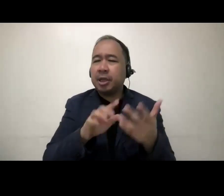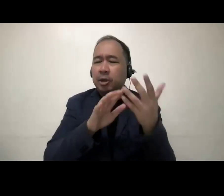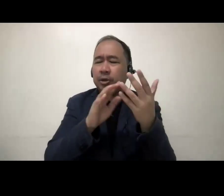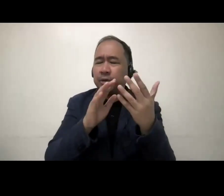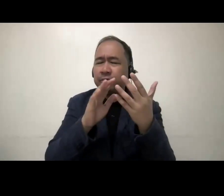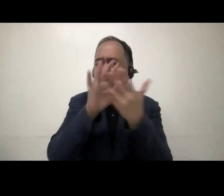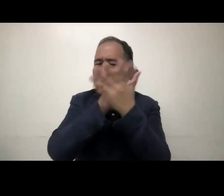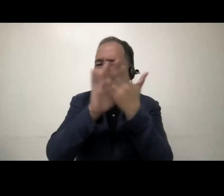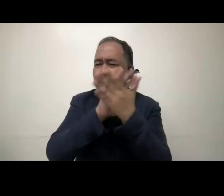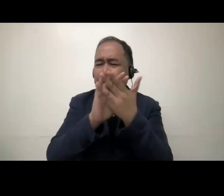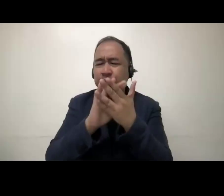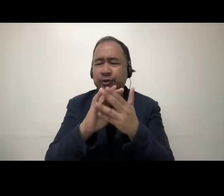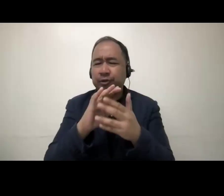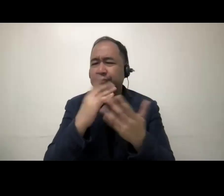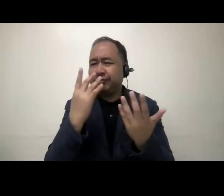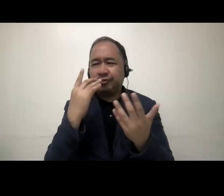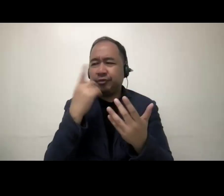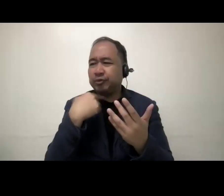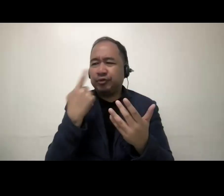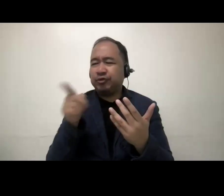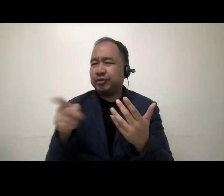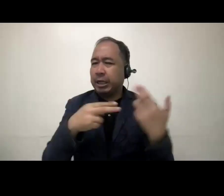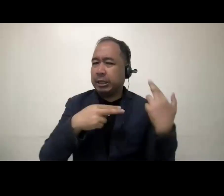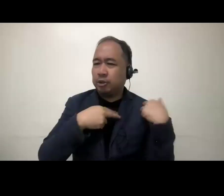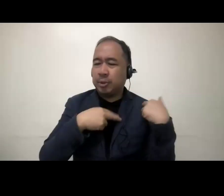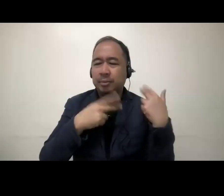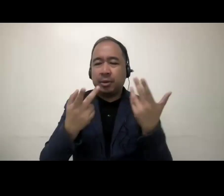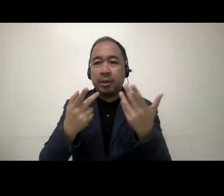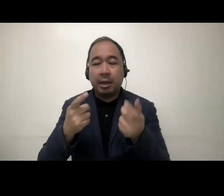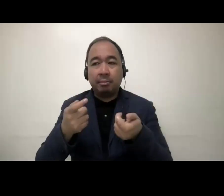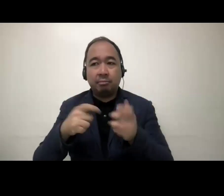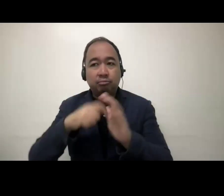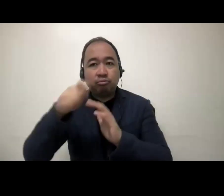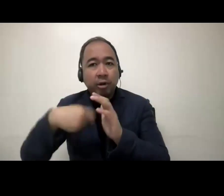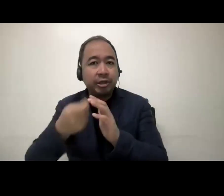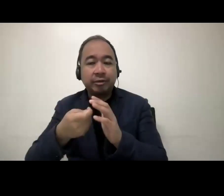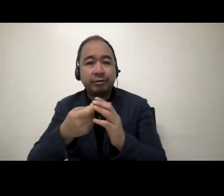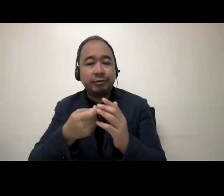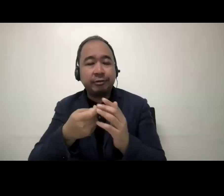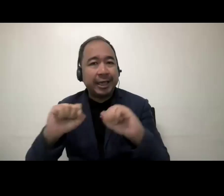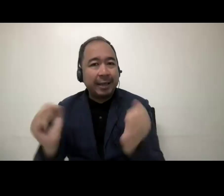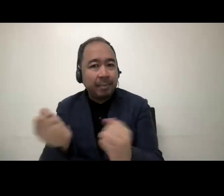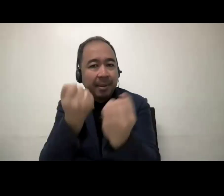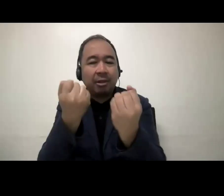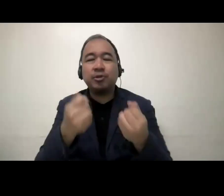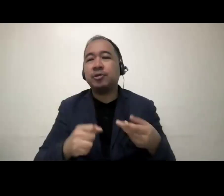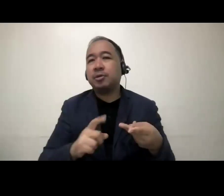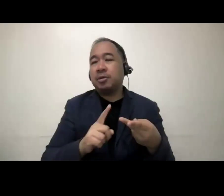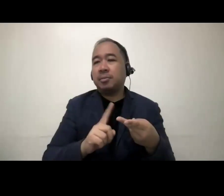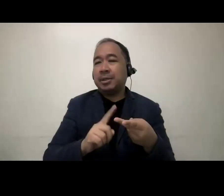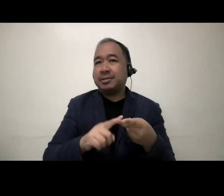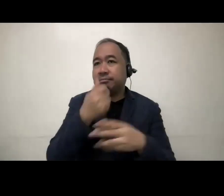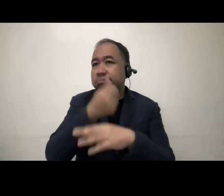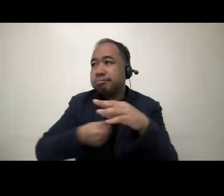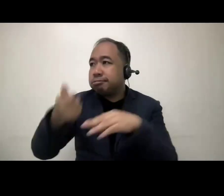who in this landscape in terms of project implementation agencies and the